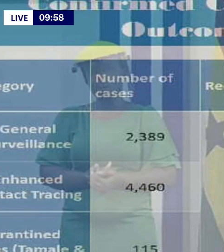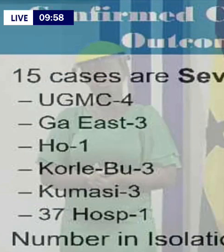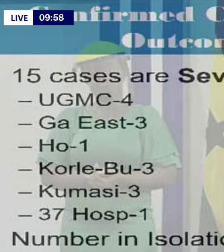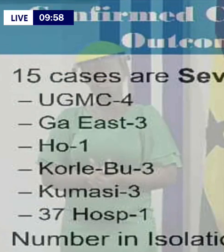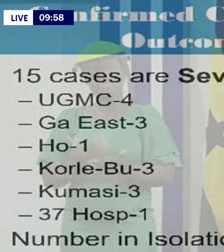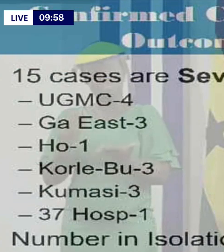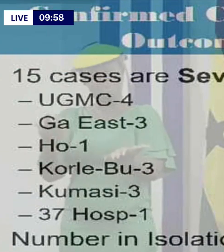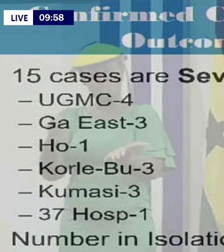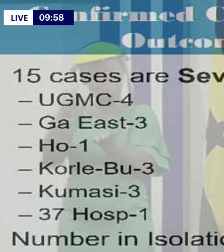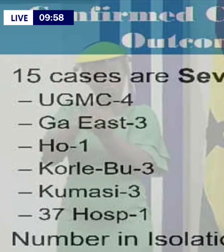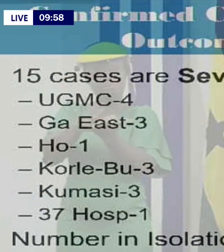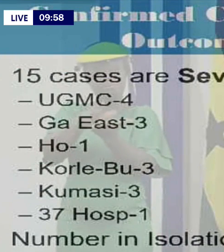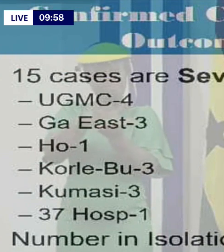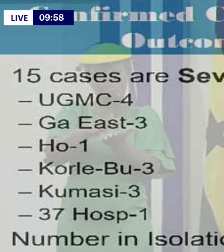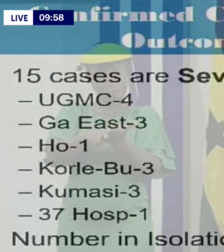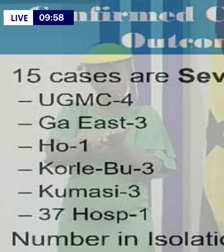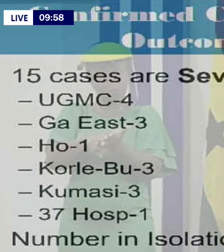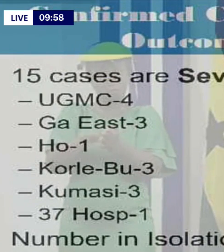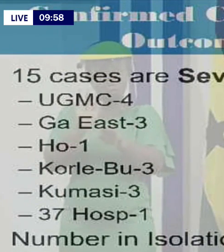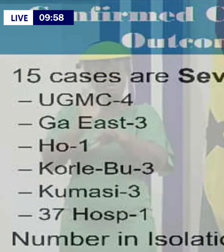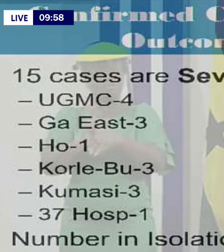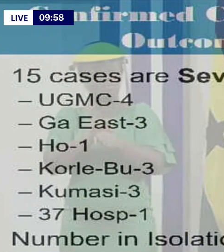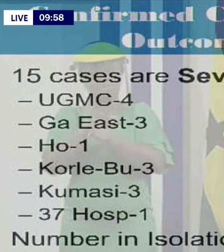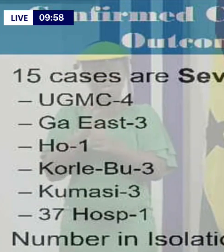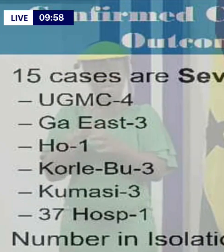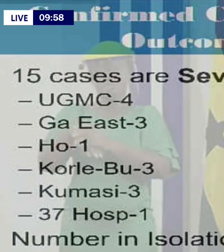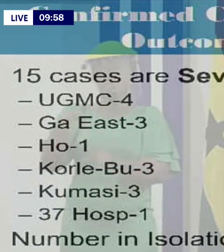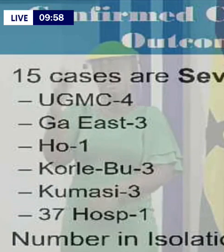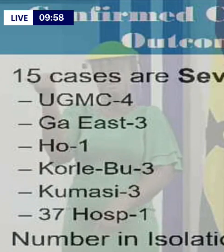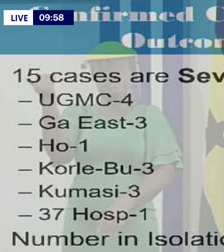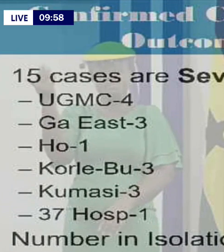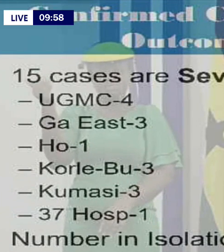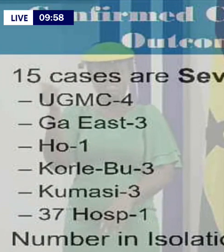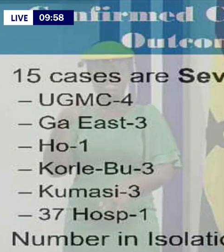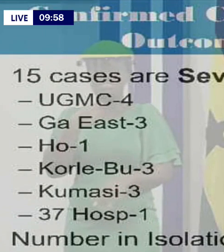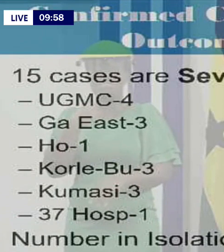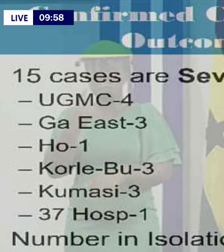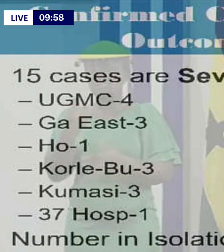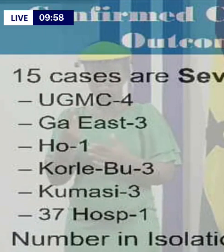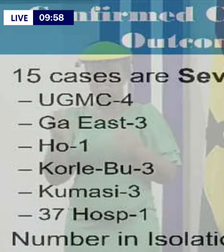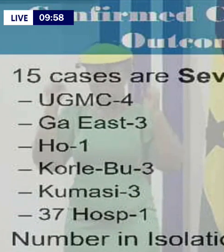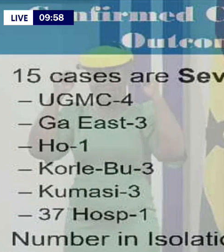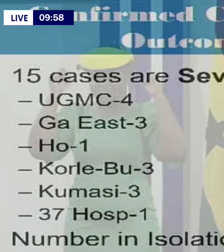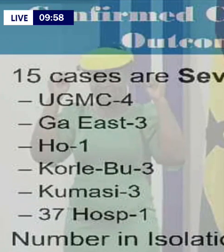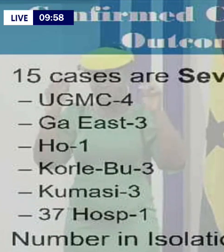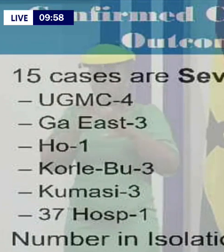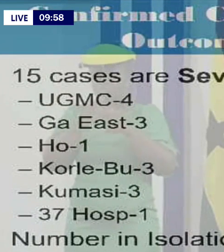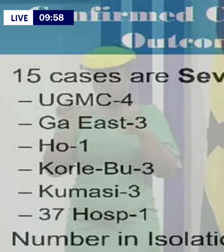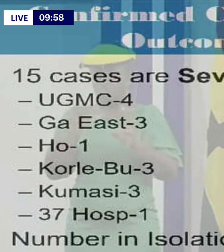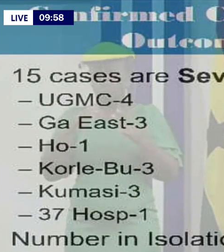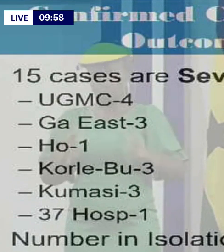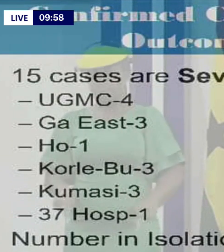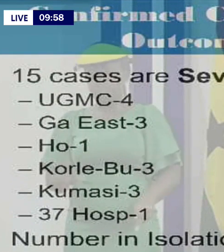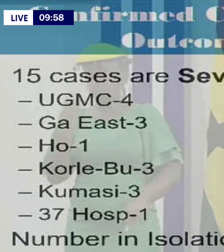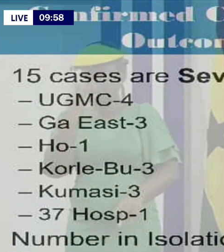For the confirmed cases, treatment outcomes, out of the 15 cases that I say are severe, none is on ventilator, so there's nothing, nobody